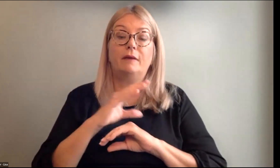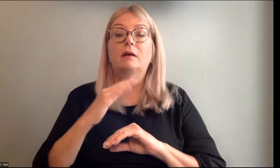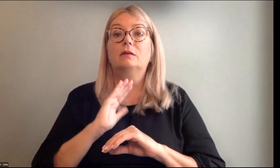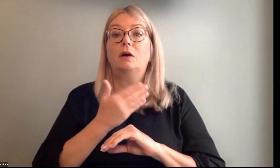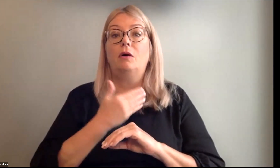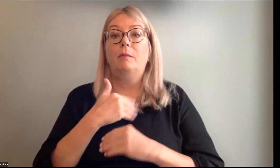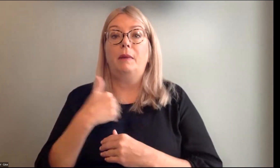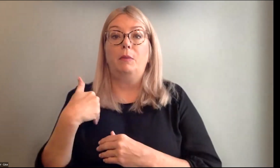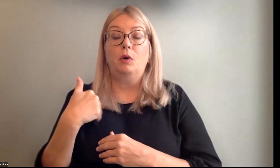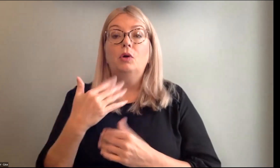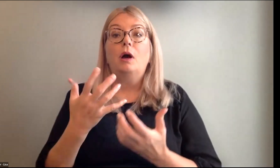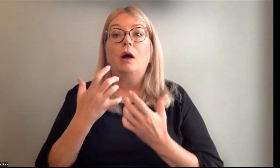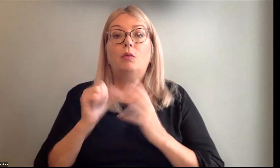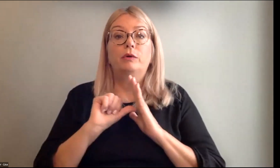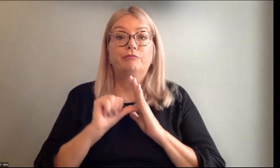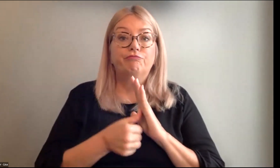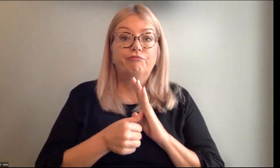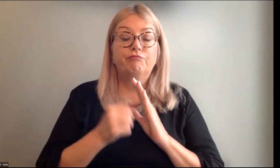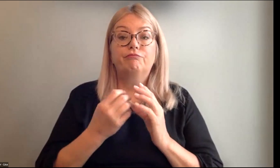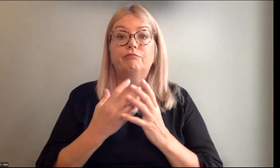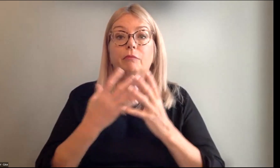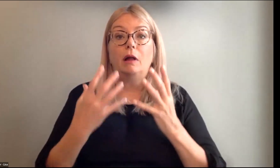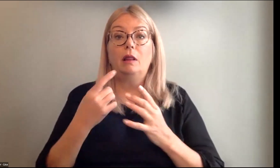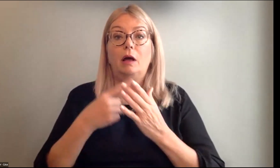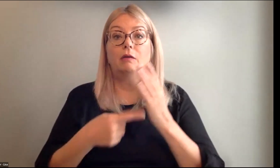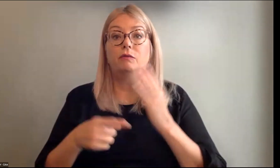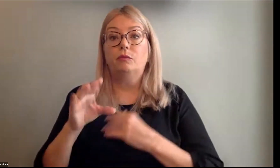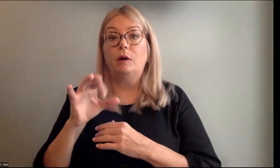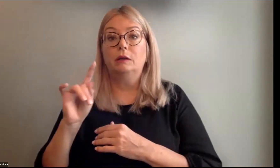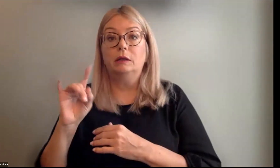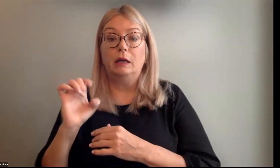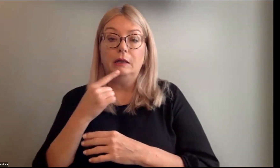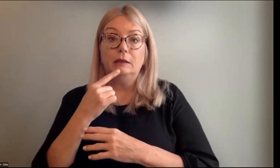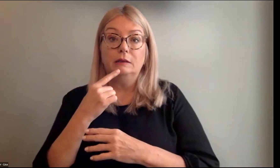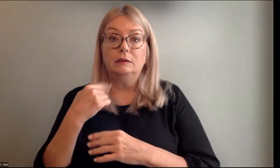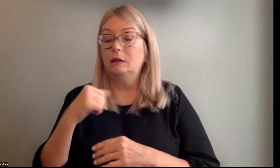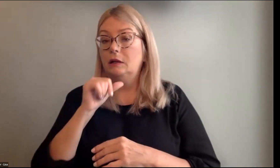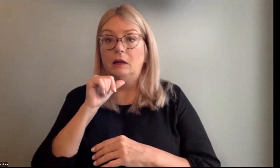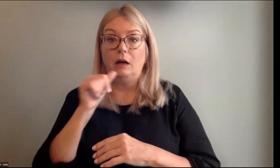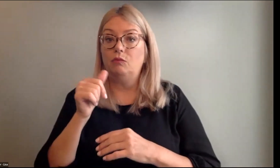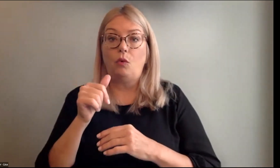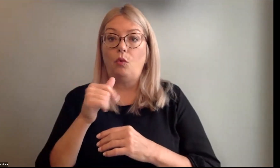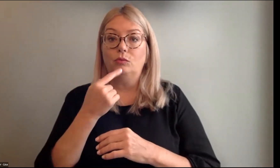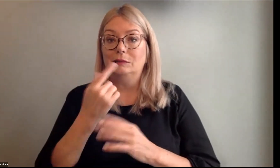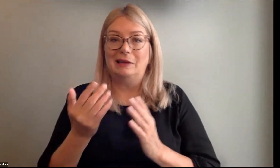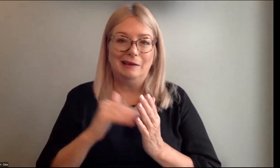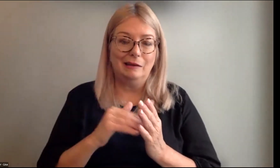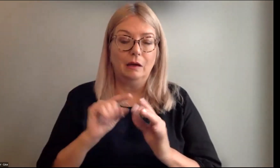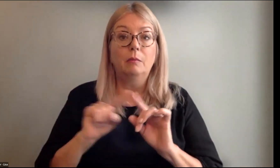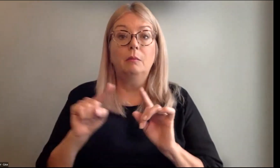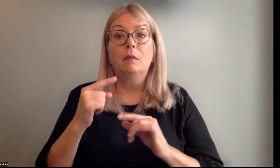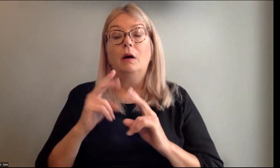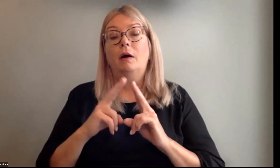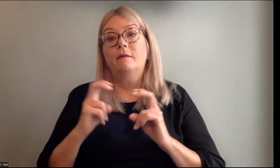I want to reinforce a lot of what Katie said. I won't repeat the things that she highlighted, but we are very